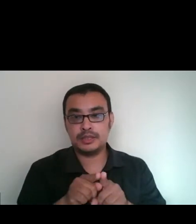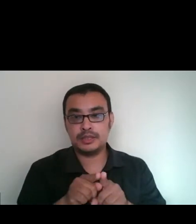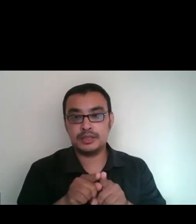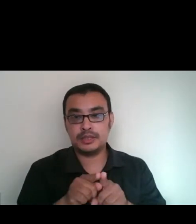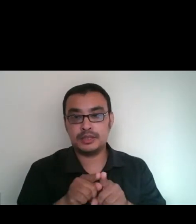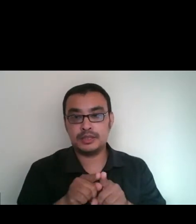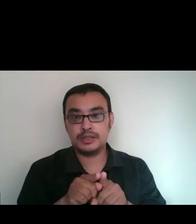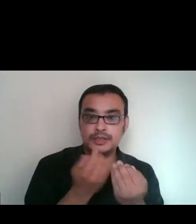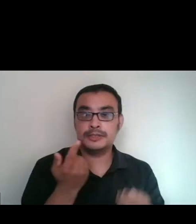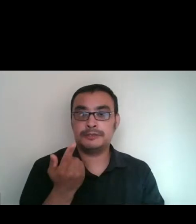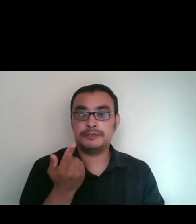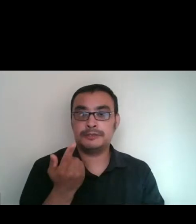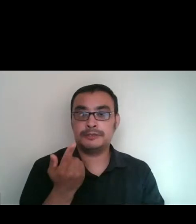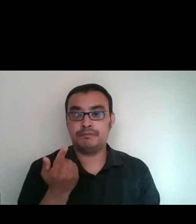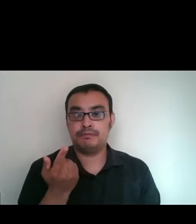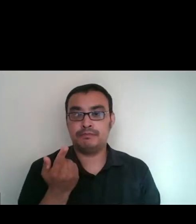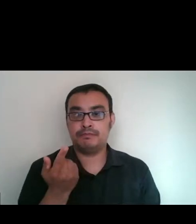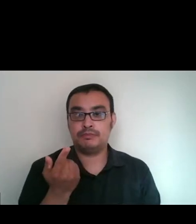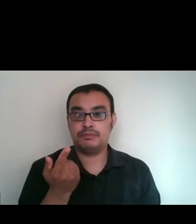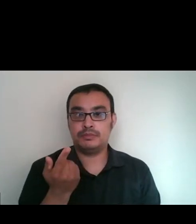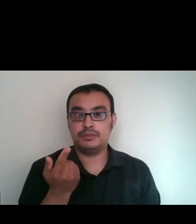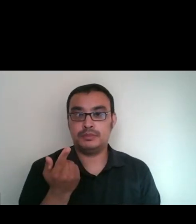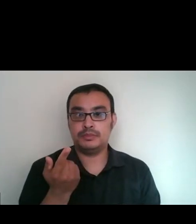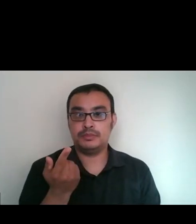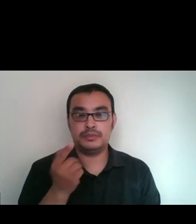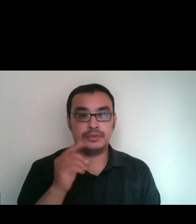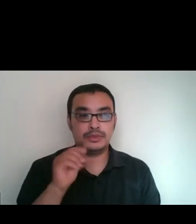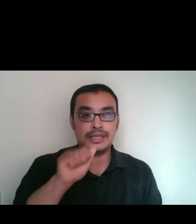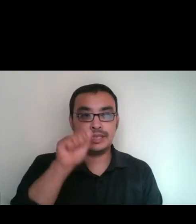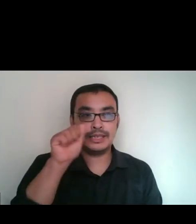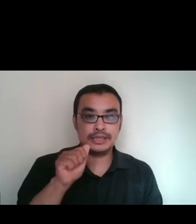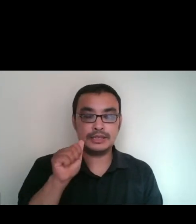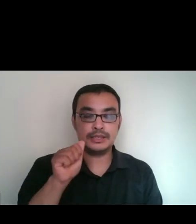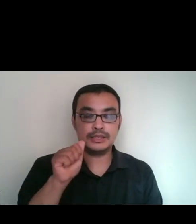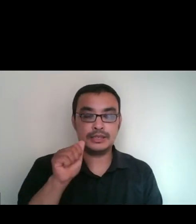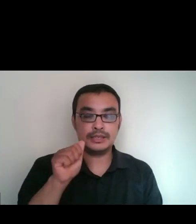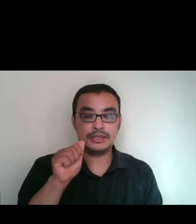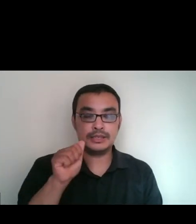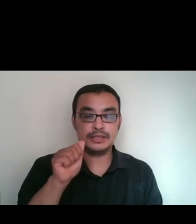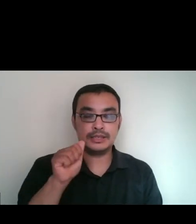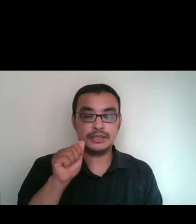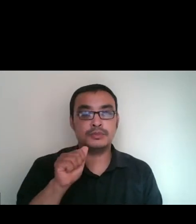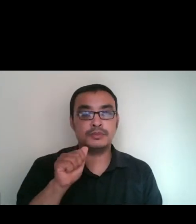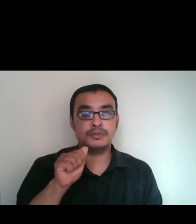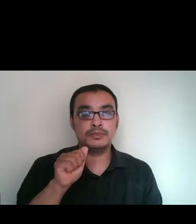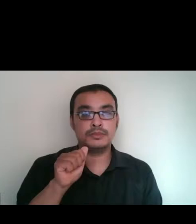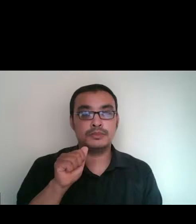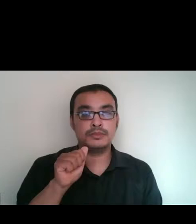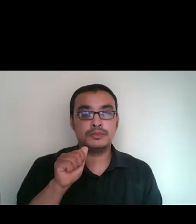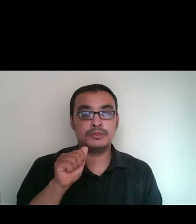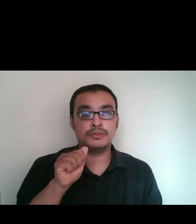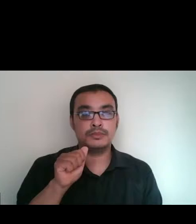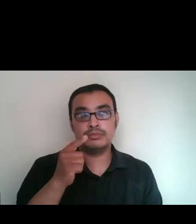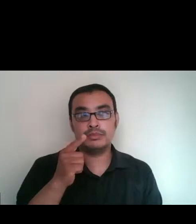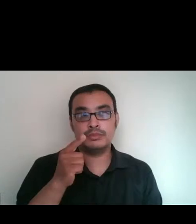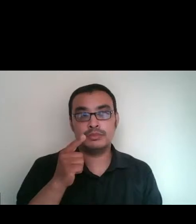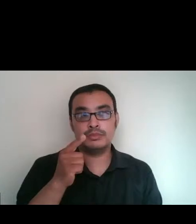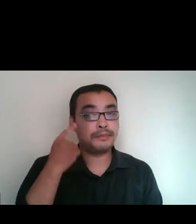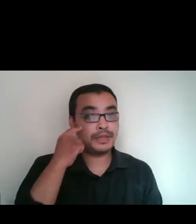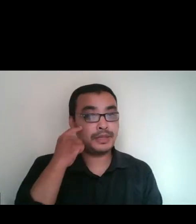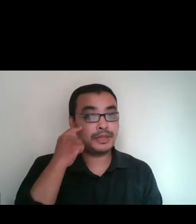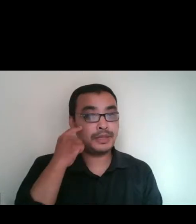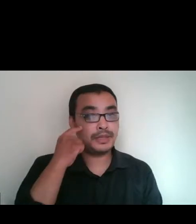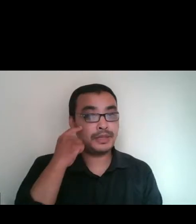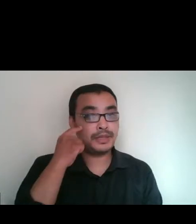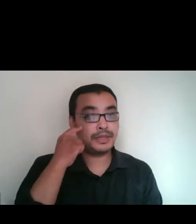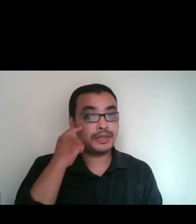I felt that it will be at the UN level. Always I discuss that we need a space, the Asia will like Latino and Africa has a more